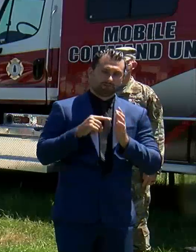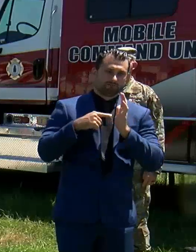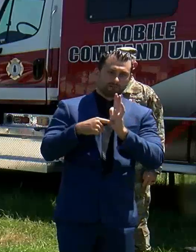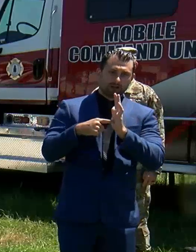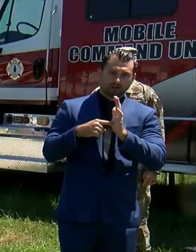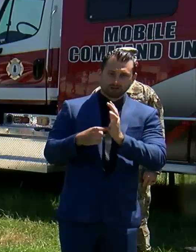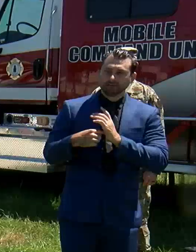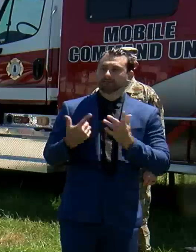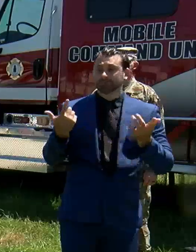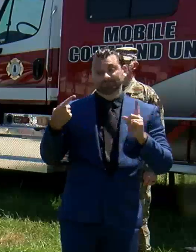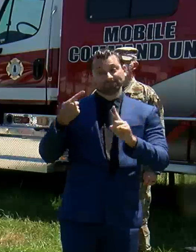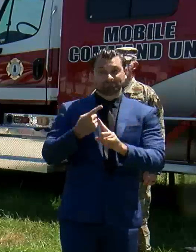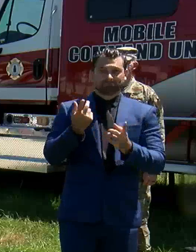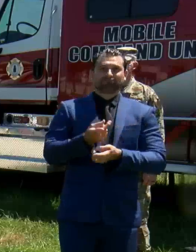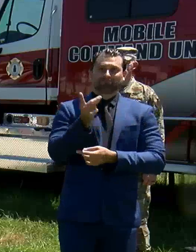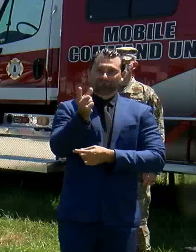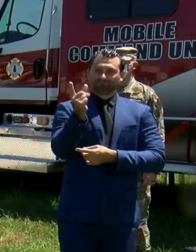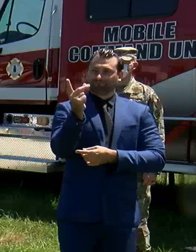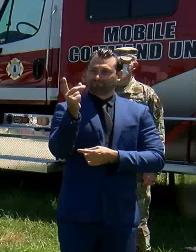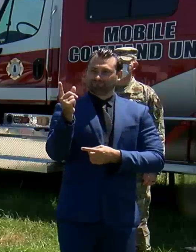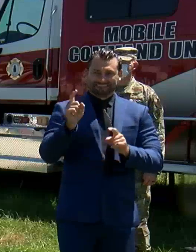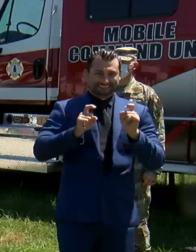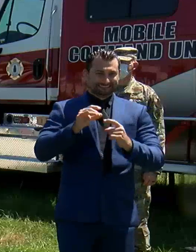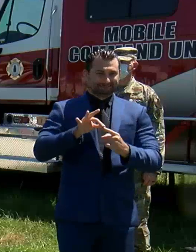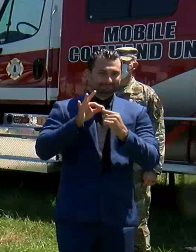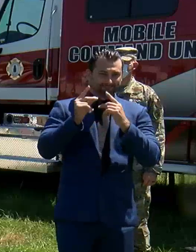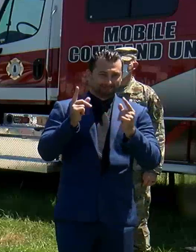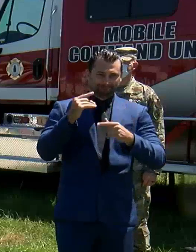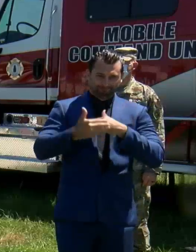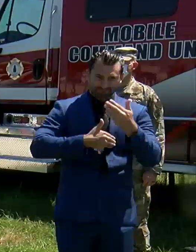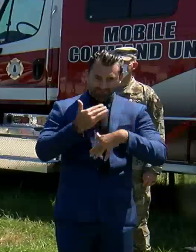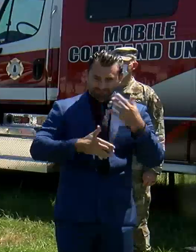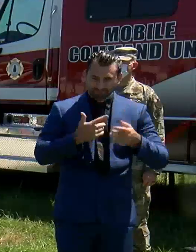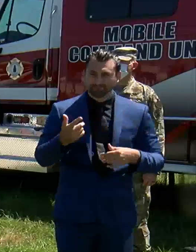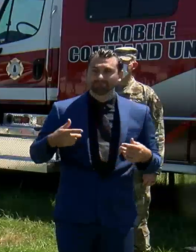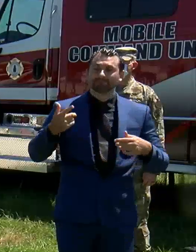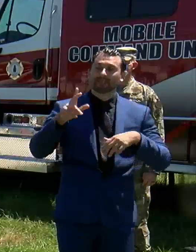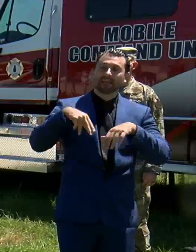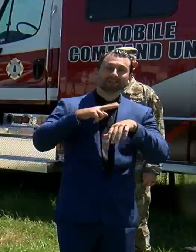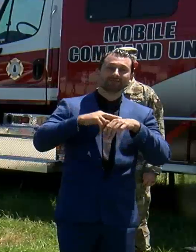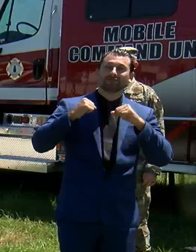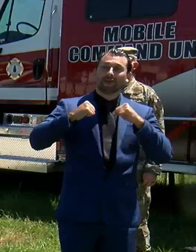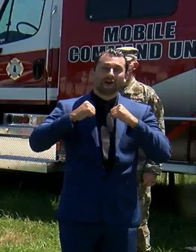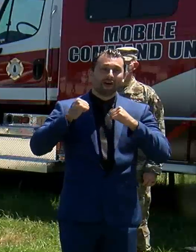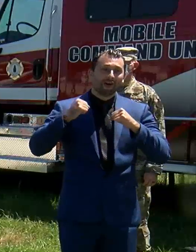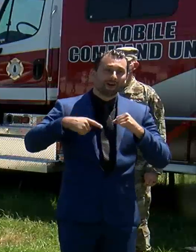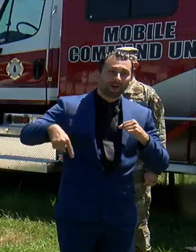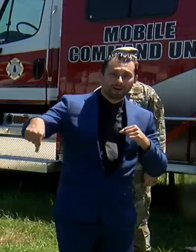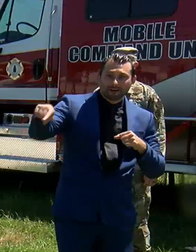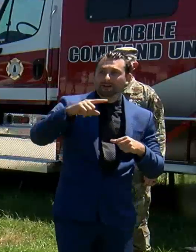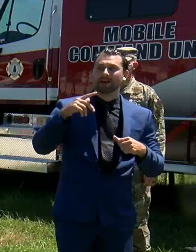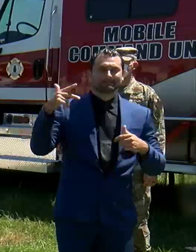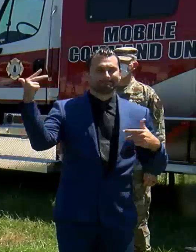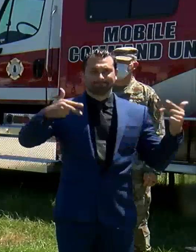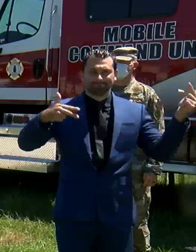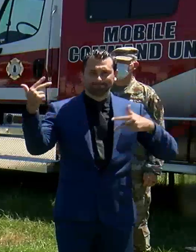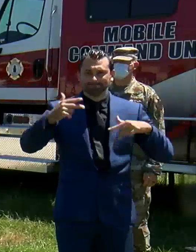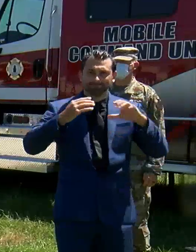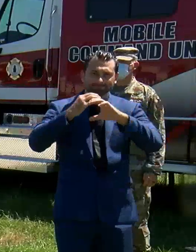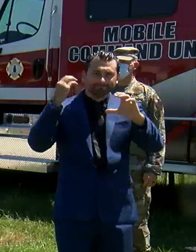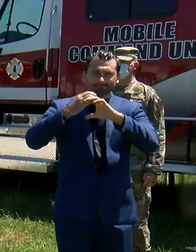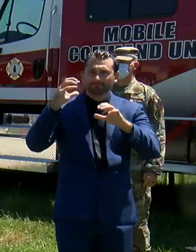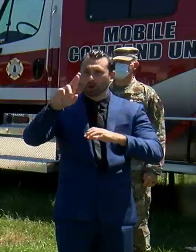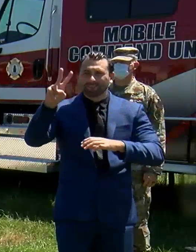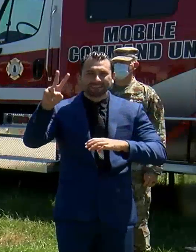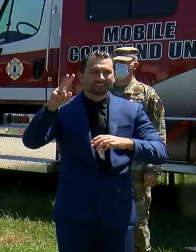you have that with the National Guard. RRV mobile testing lab will be focused on this most vulnerable group in our